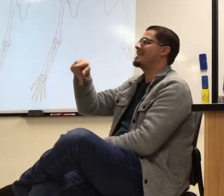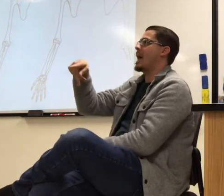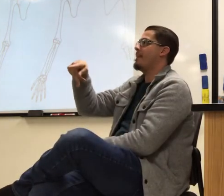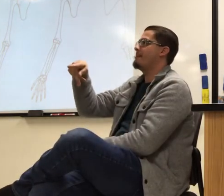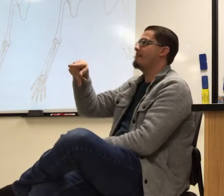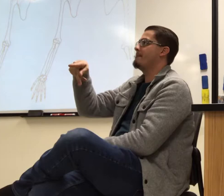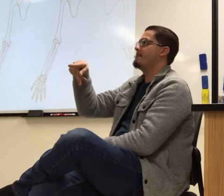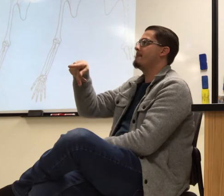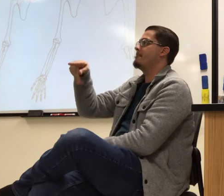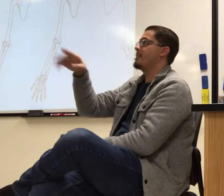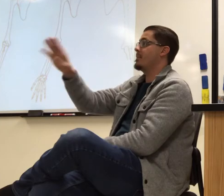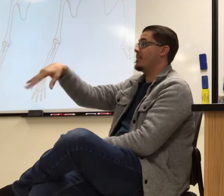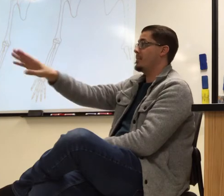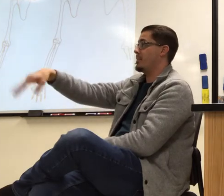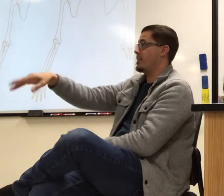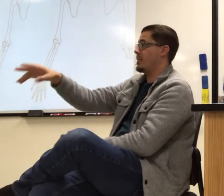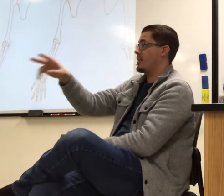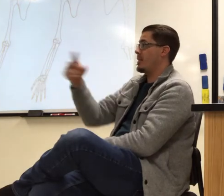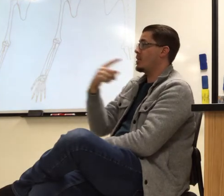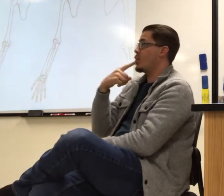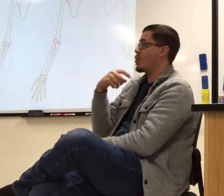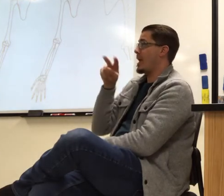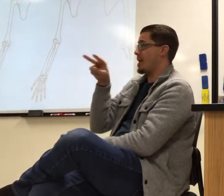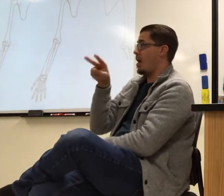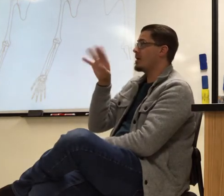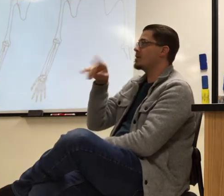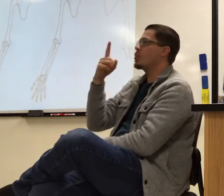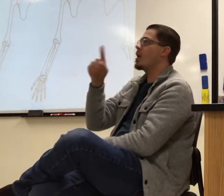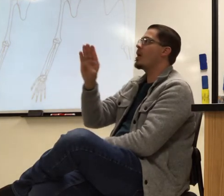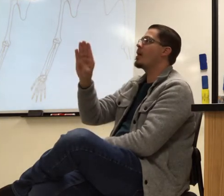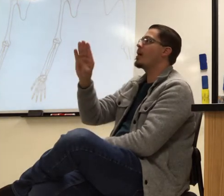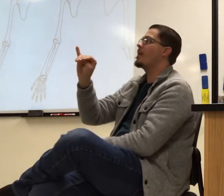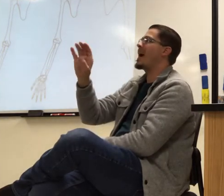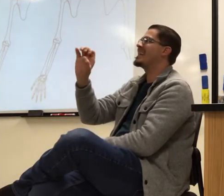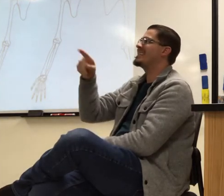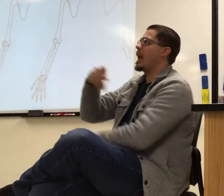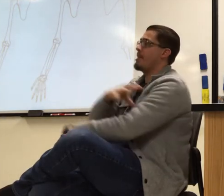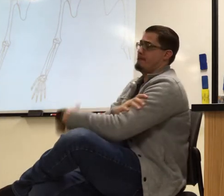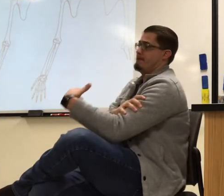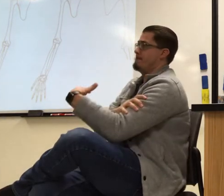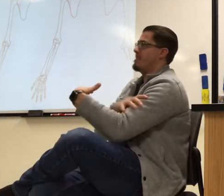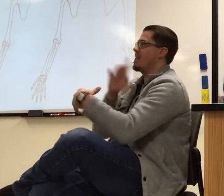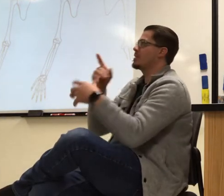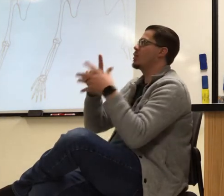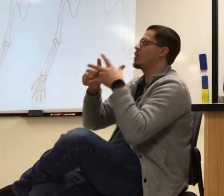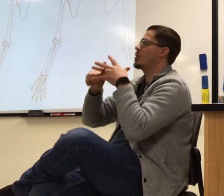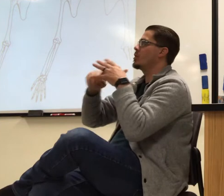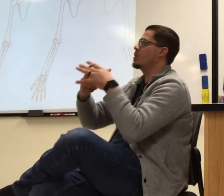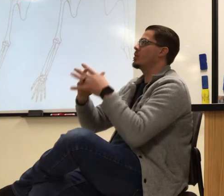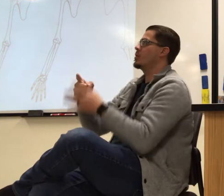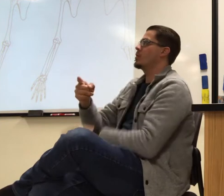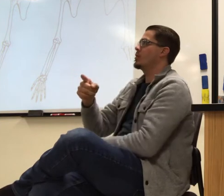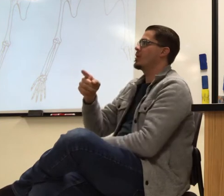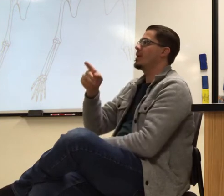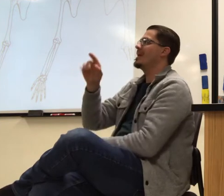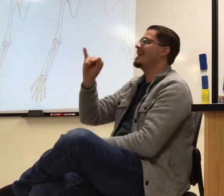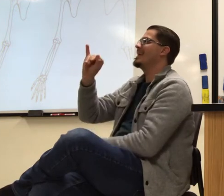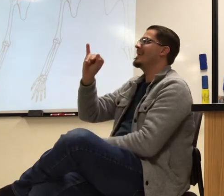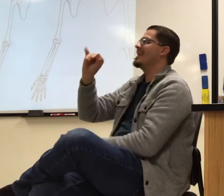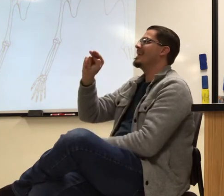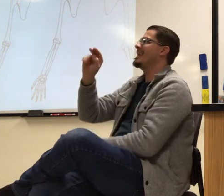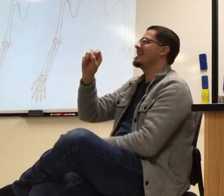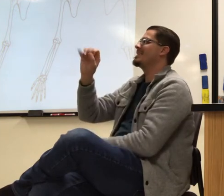Okay, just right where it is. And so let's talk about where this muscle inserts. It doesn't insert on the arm. It's